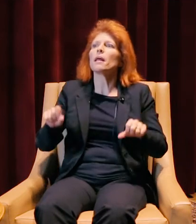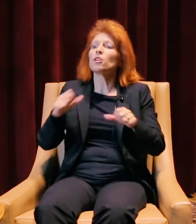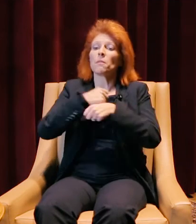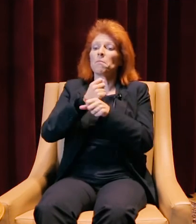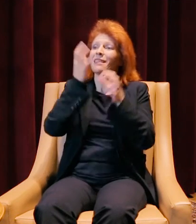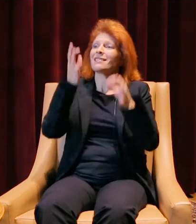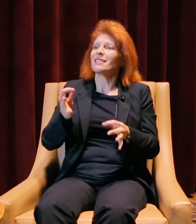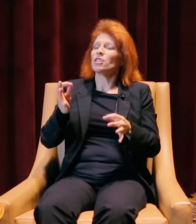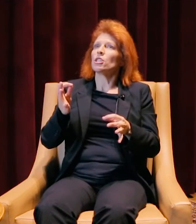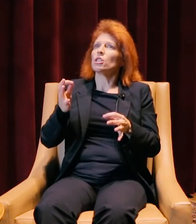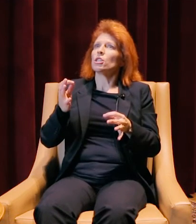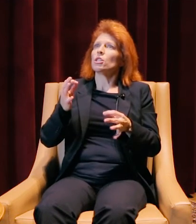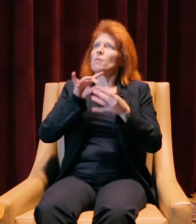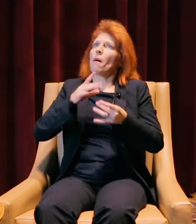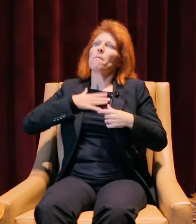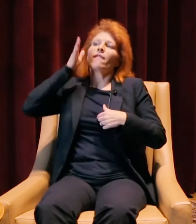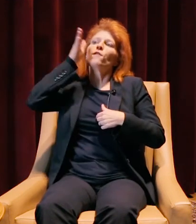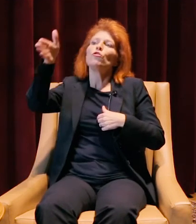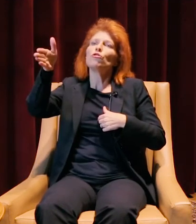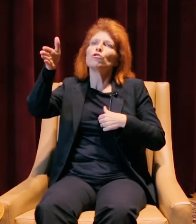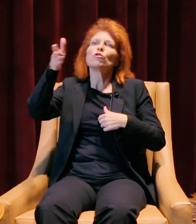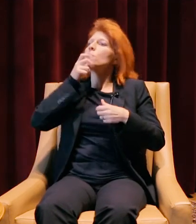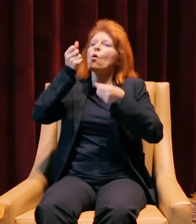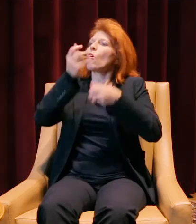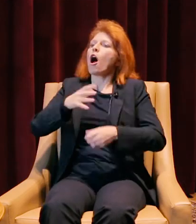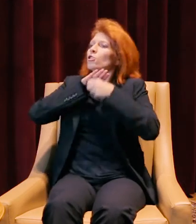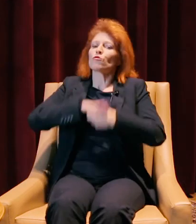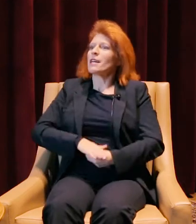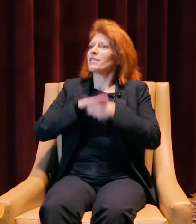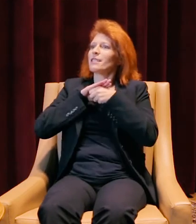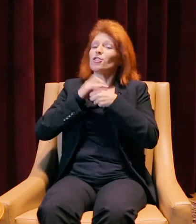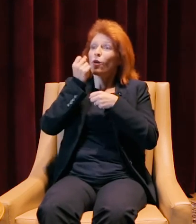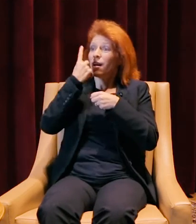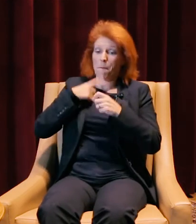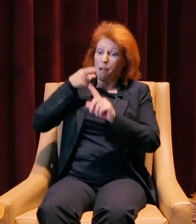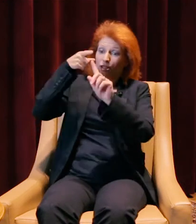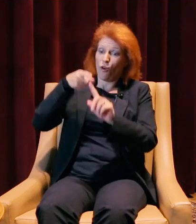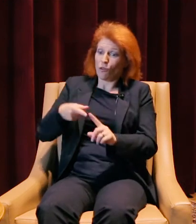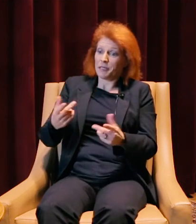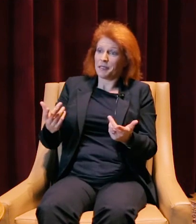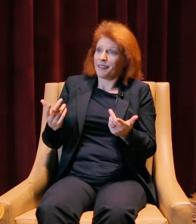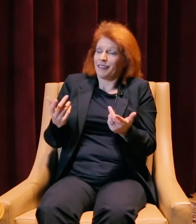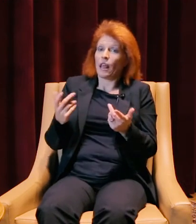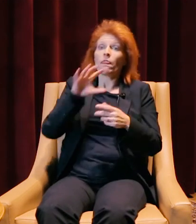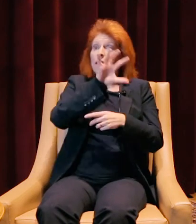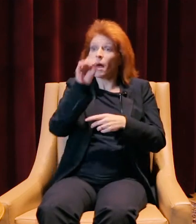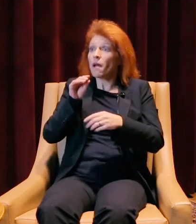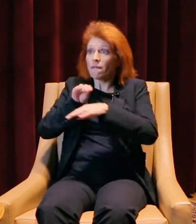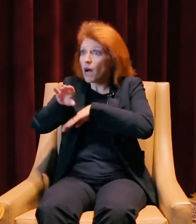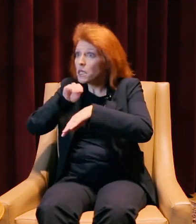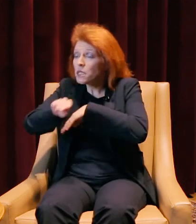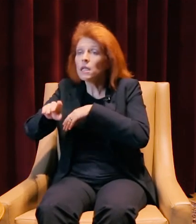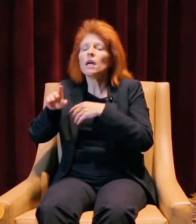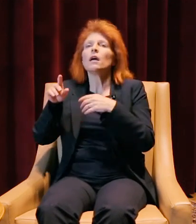make decisions about my future in a way that doesn't create a lot of stress. So my goals are, the companies that I'm